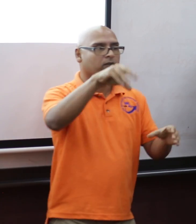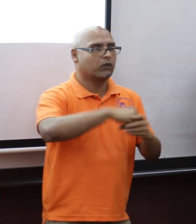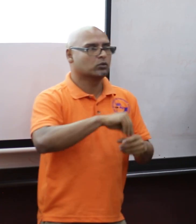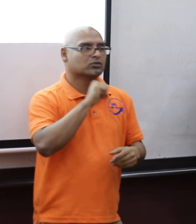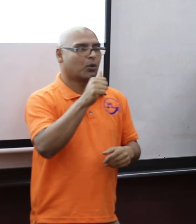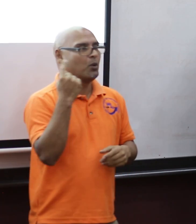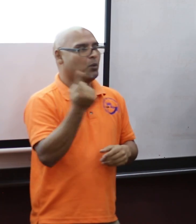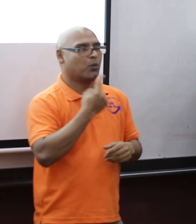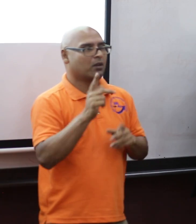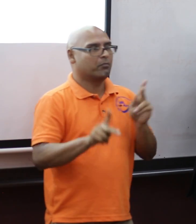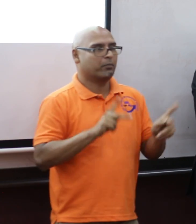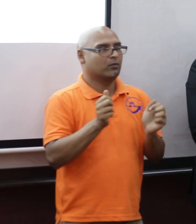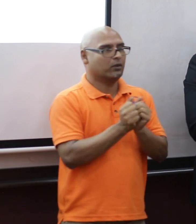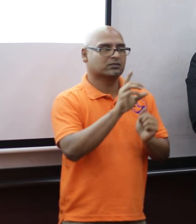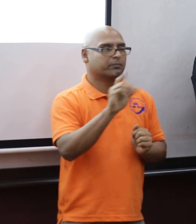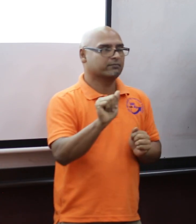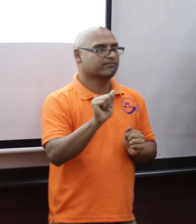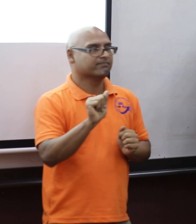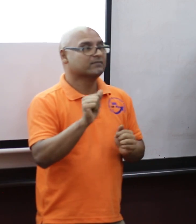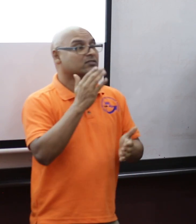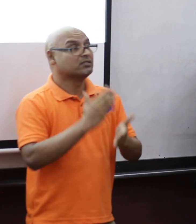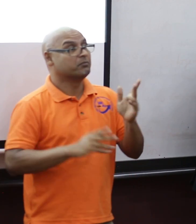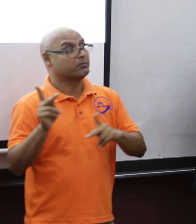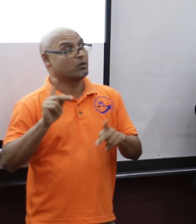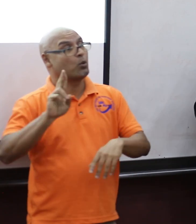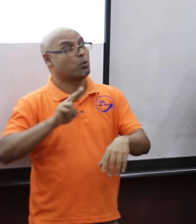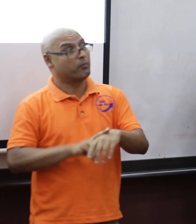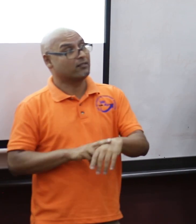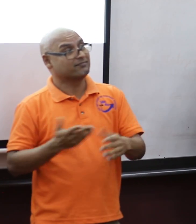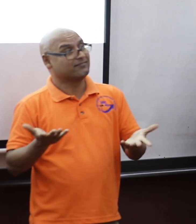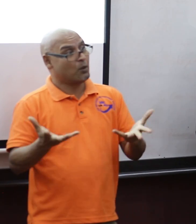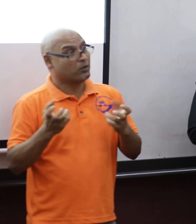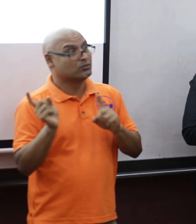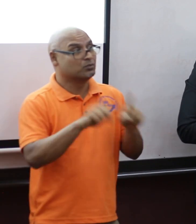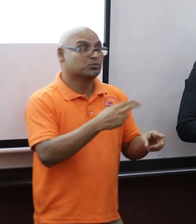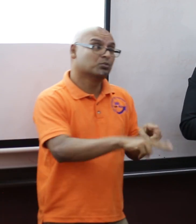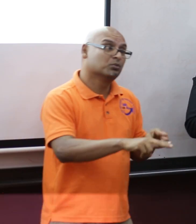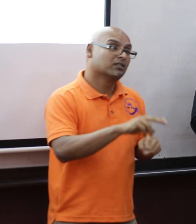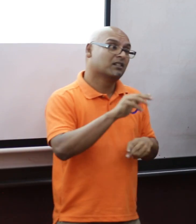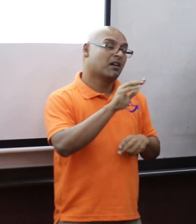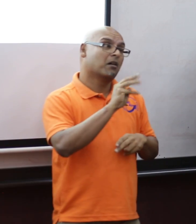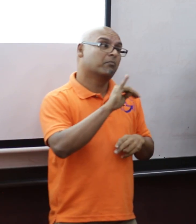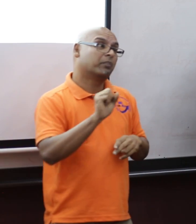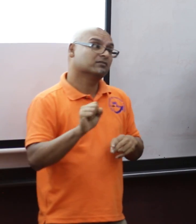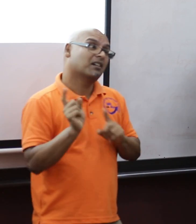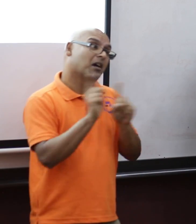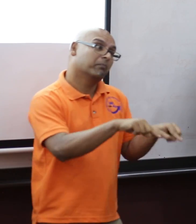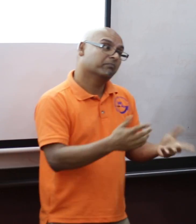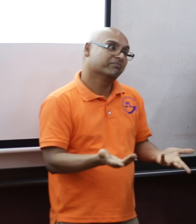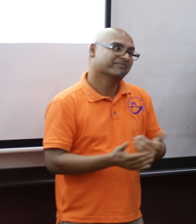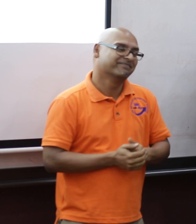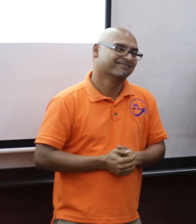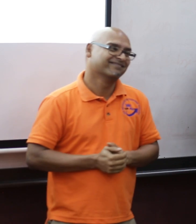people, like I want to go to a shorter mass. Exactly. That sounds like the perfect mass for me. You know? I could come and relax